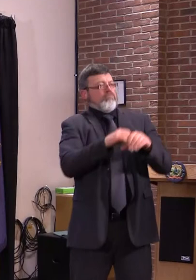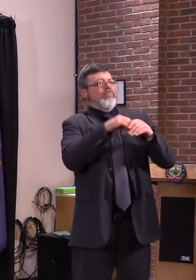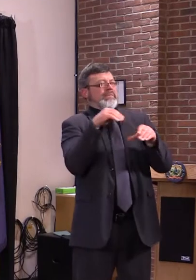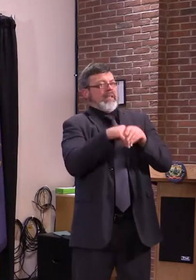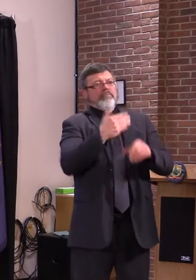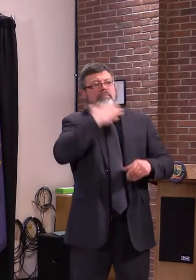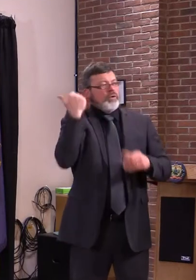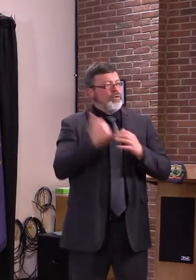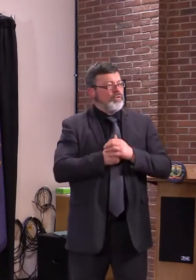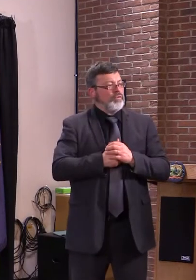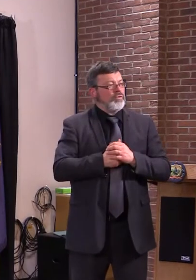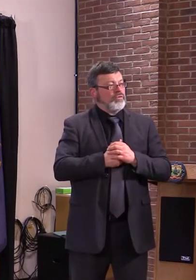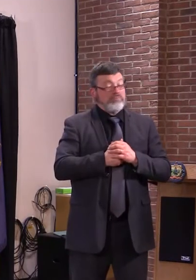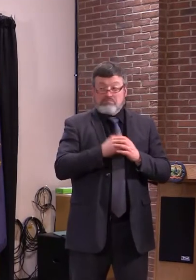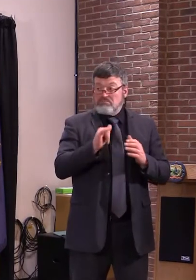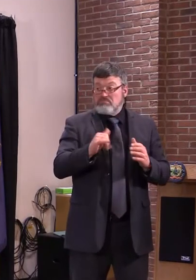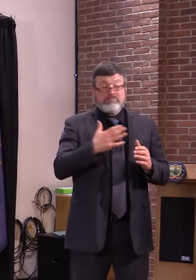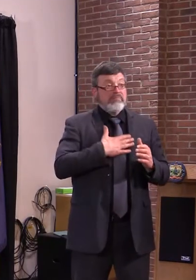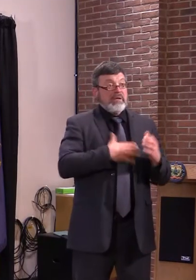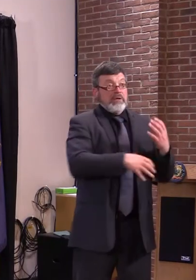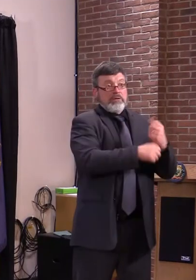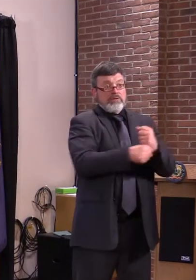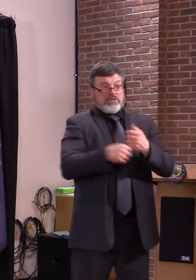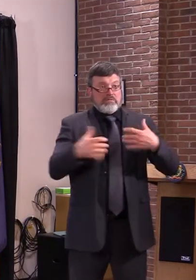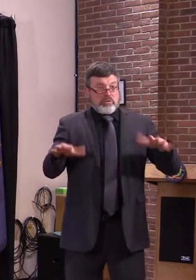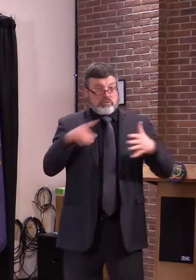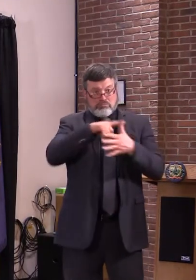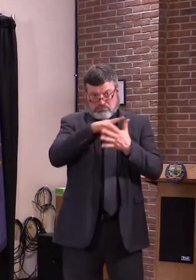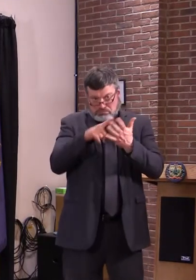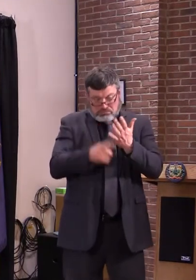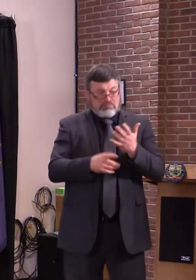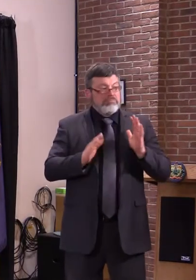Thank you, and I'll now turn it over to Dr. Levine.